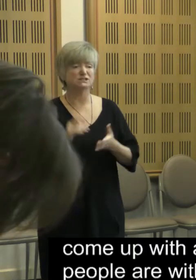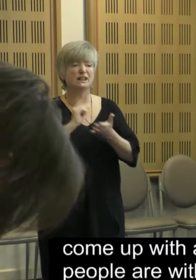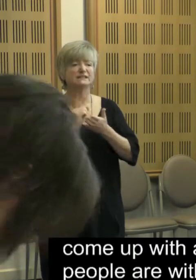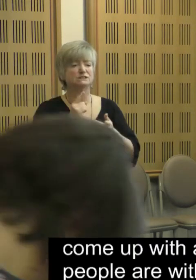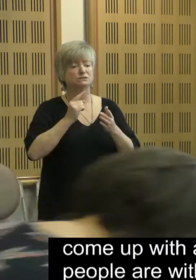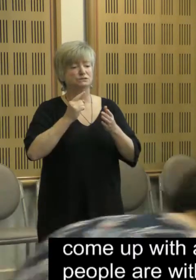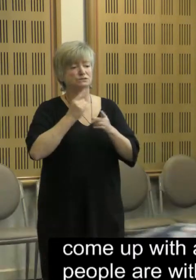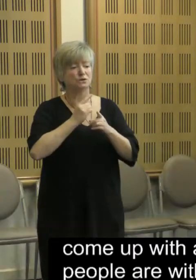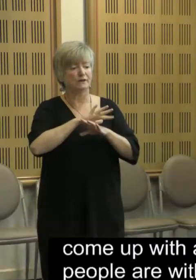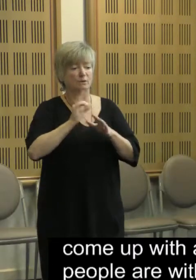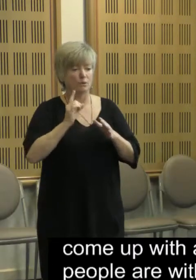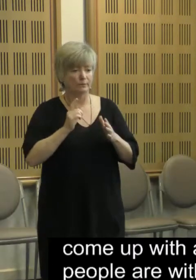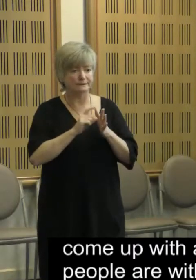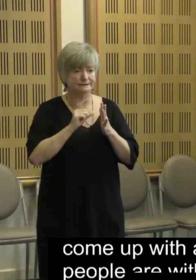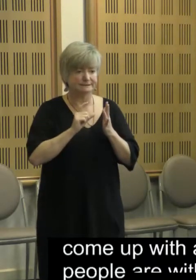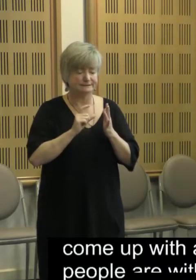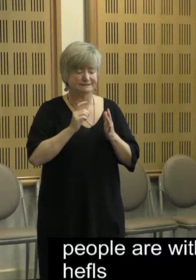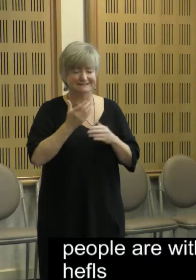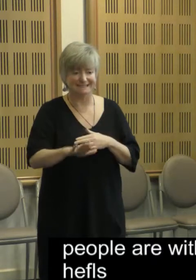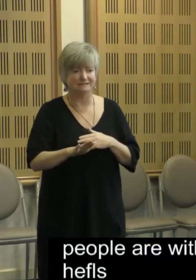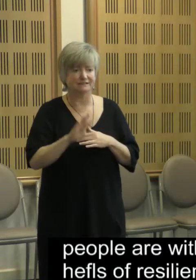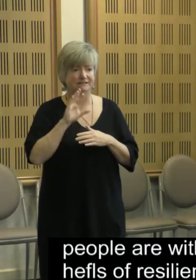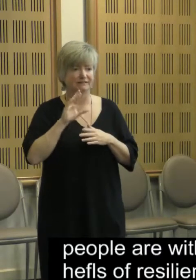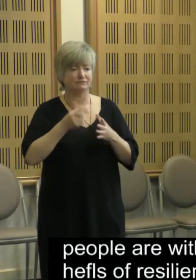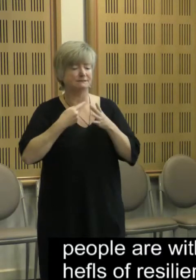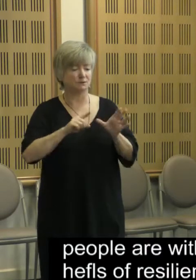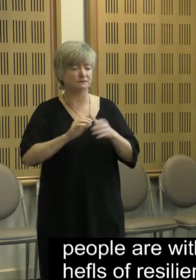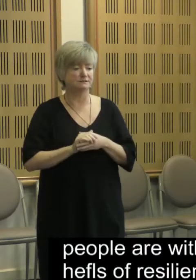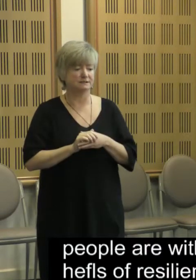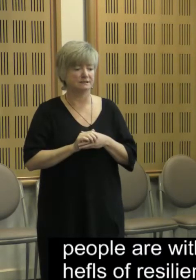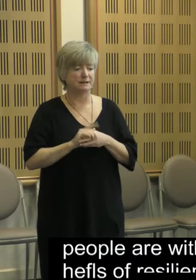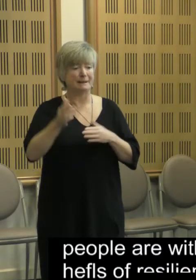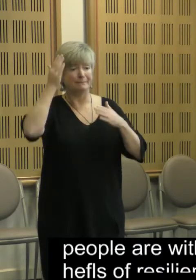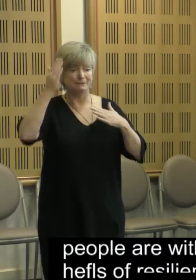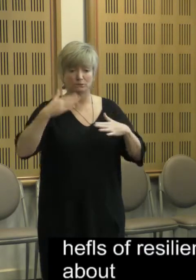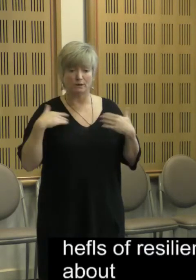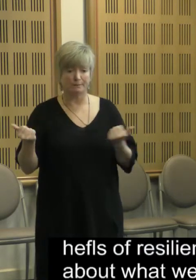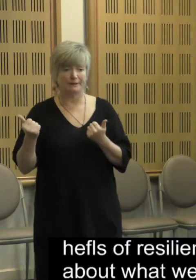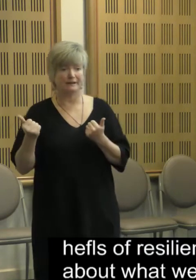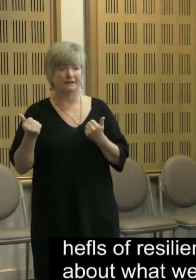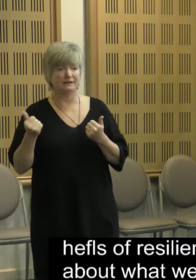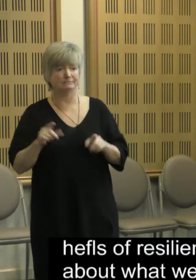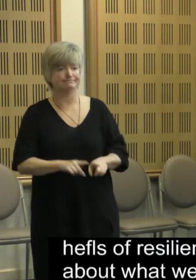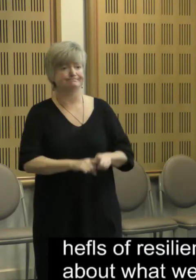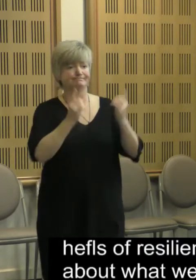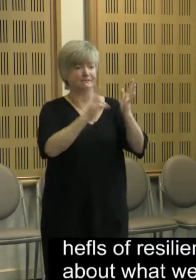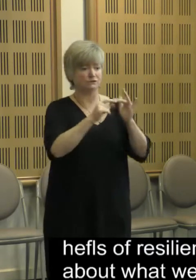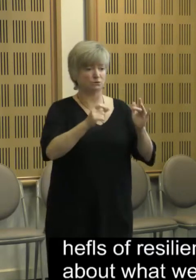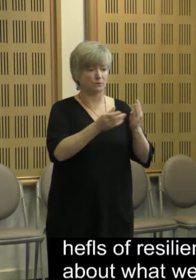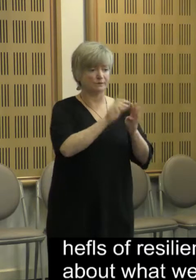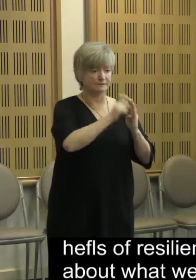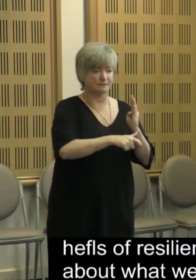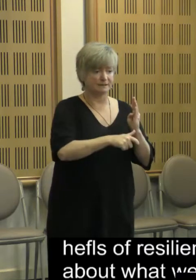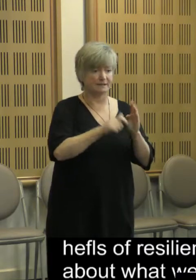mental wellbeing was a huge, there was a massive difference between those Victorians who have a disability and those